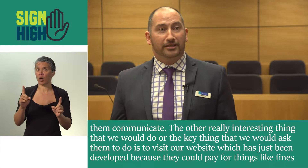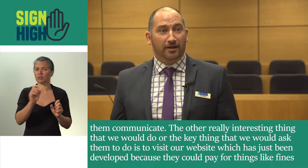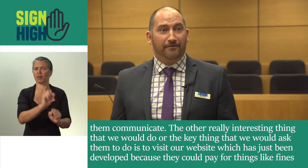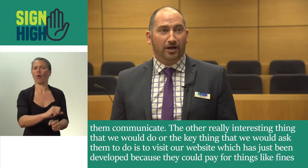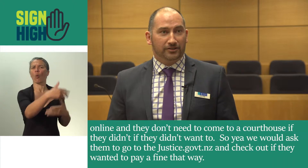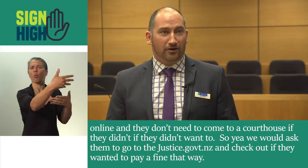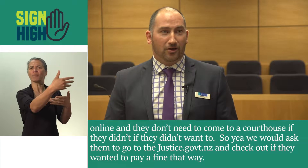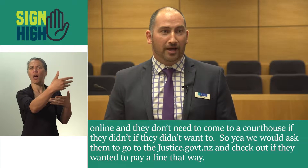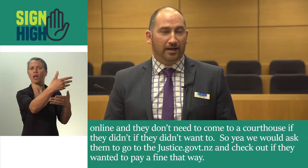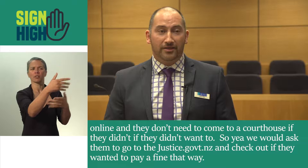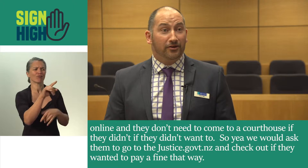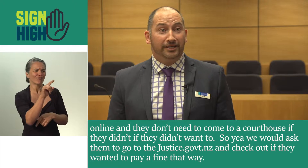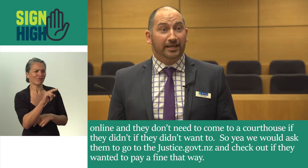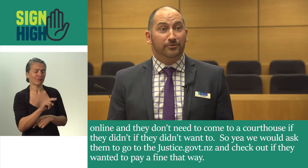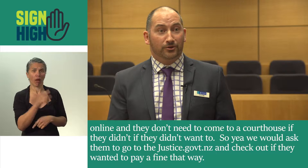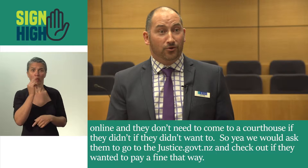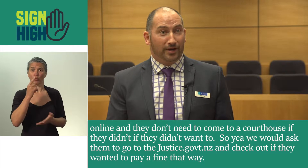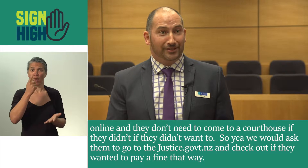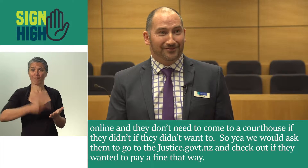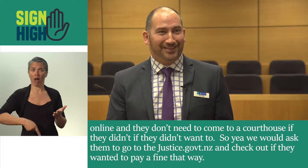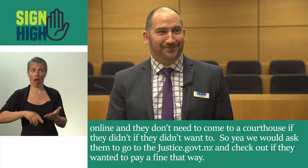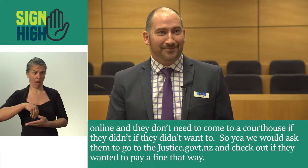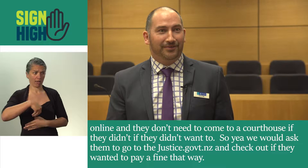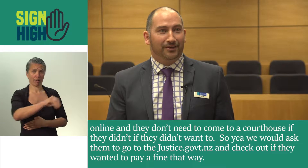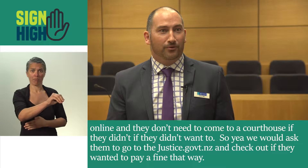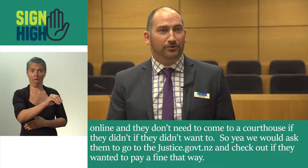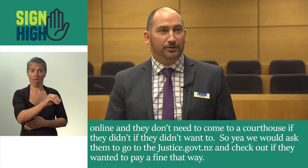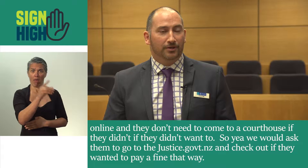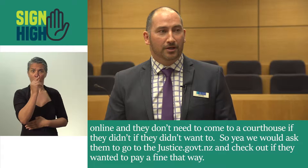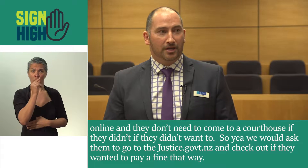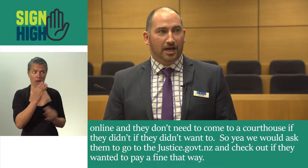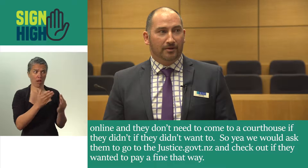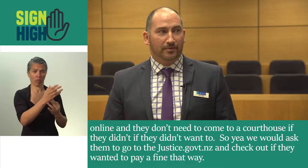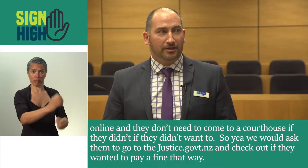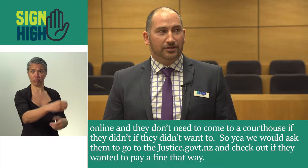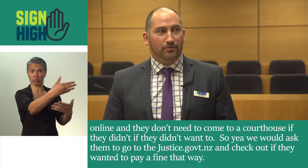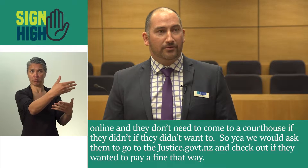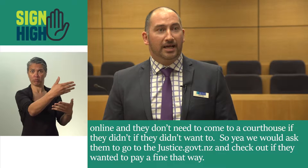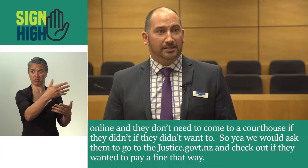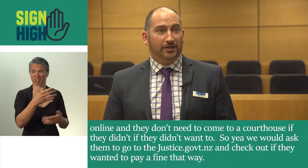like fines online, and they don't need to come to a courthouse if they didn't want to. So yeah, we would ask them to go